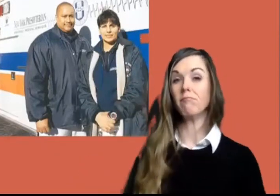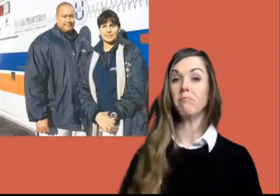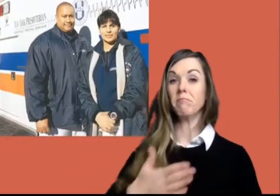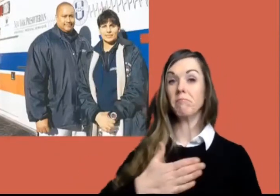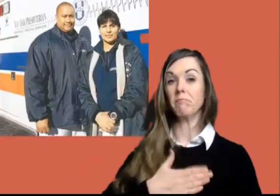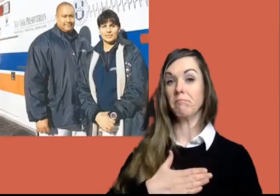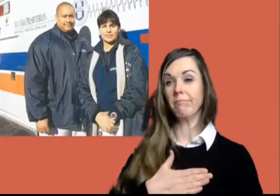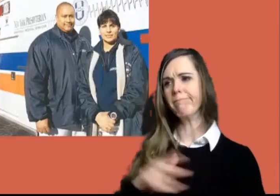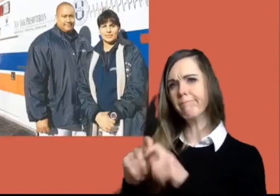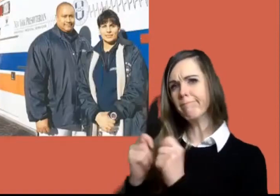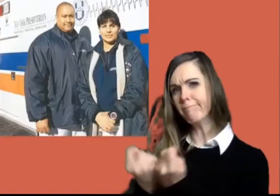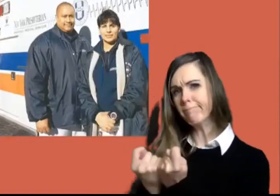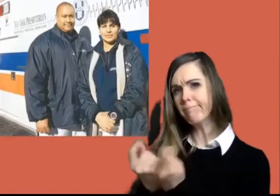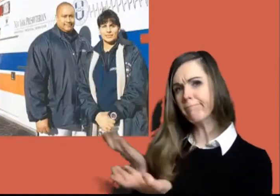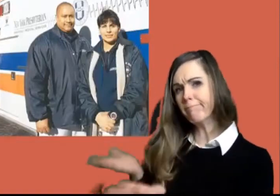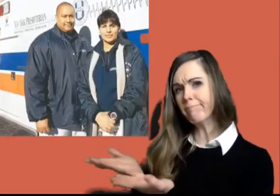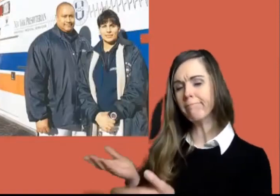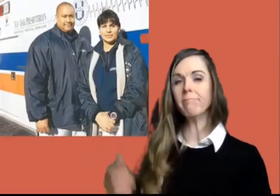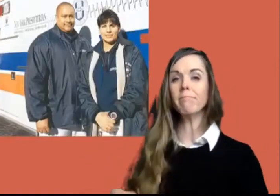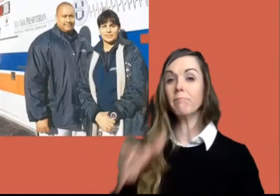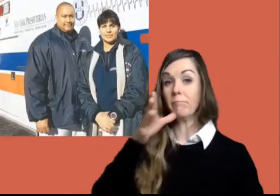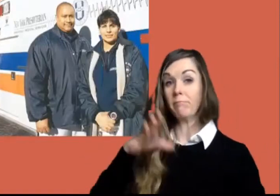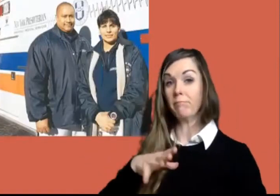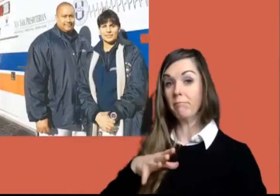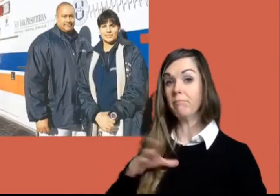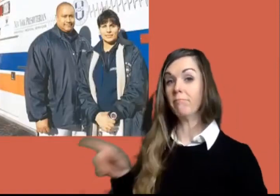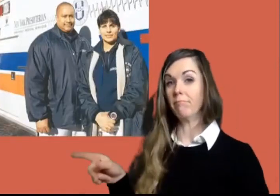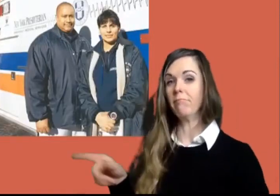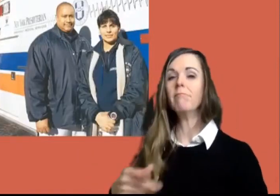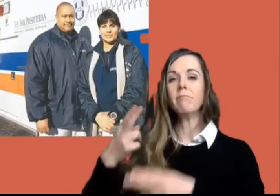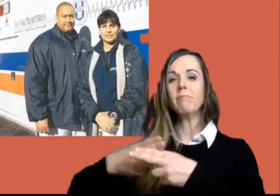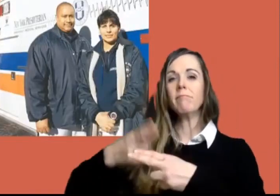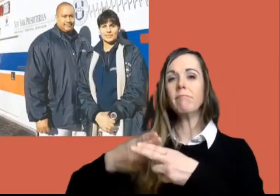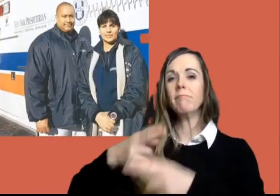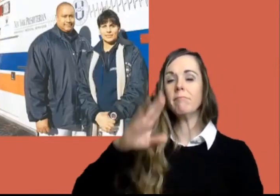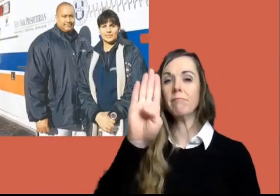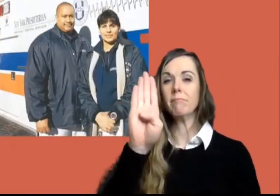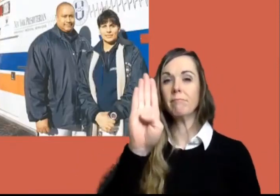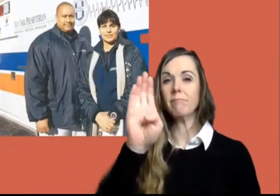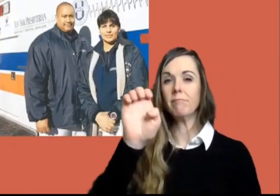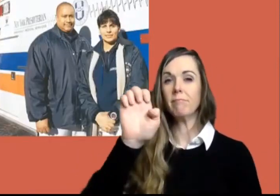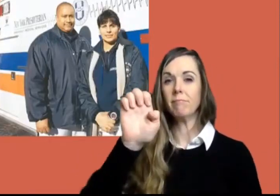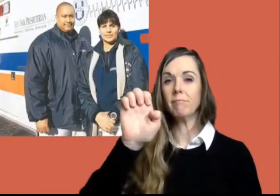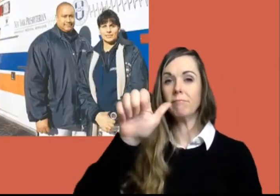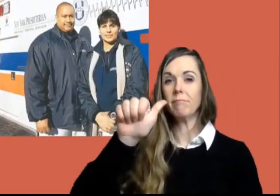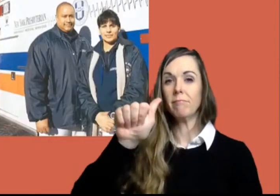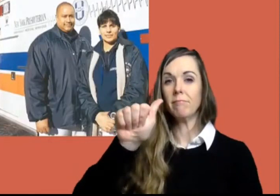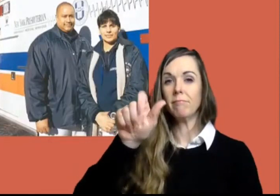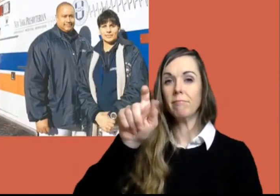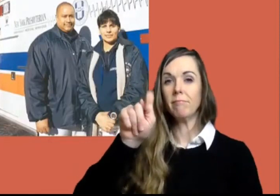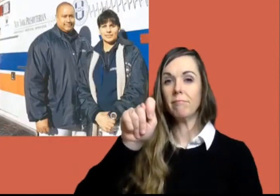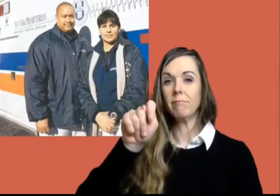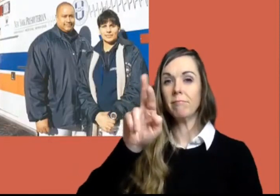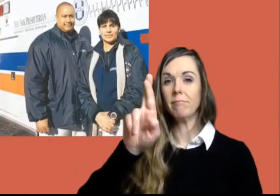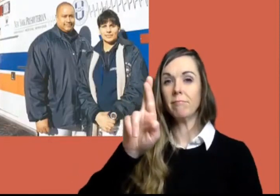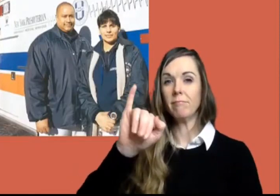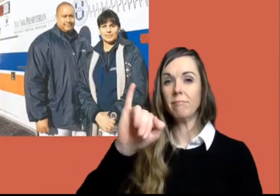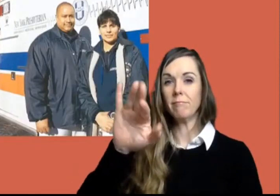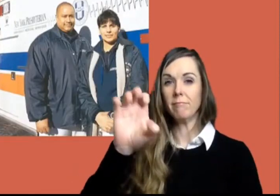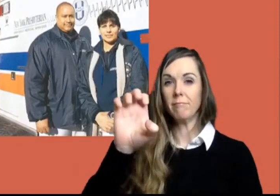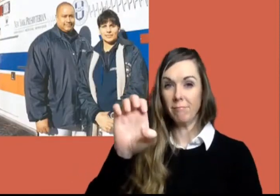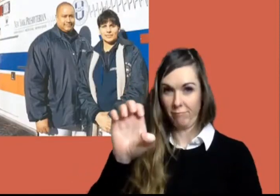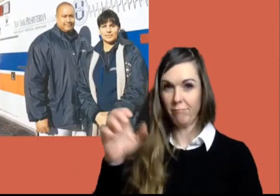who I am. And here with me, my team, is a woman